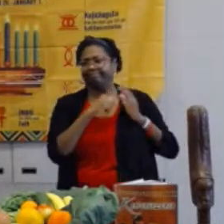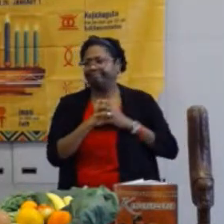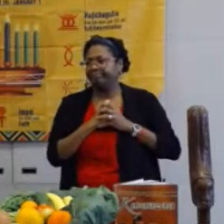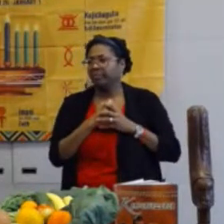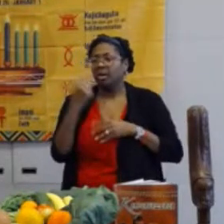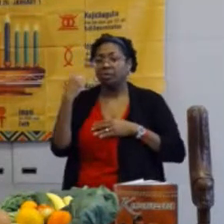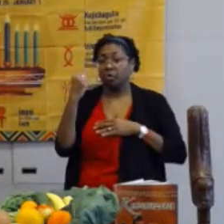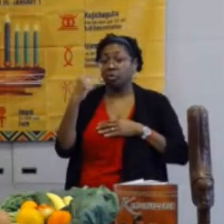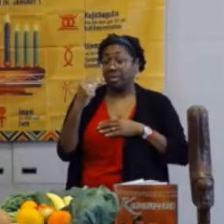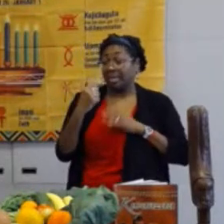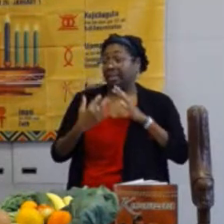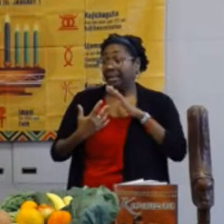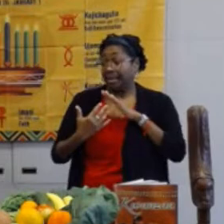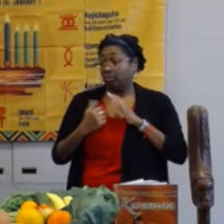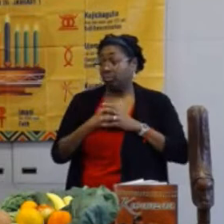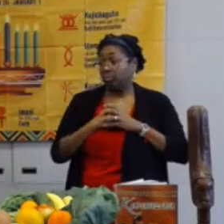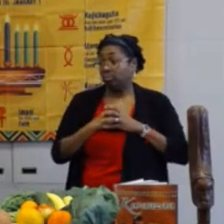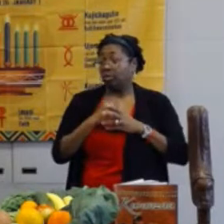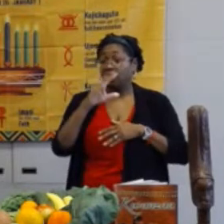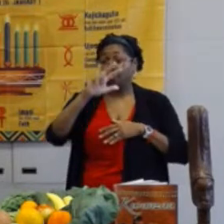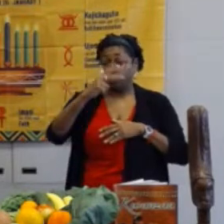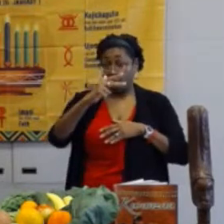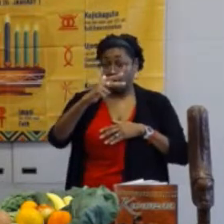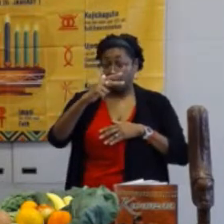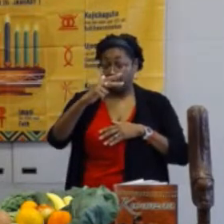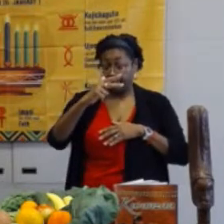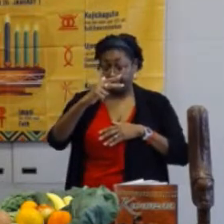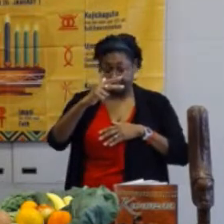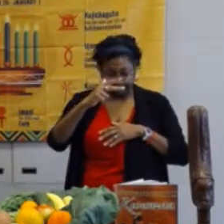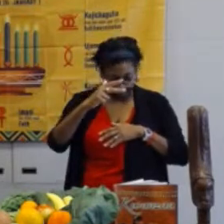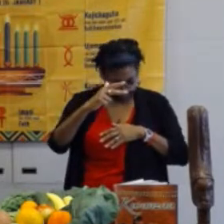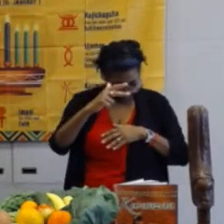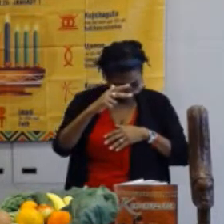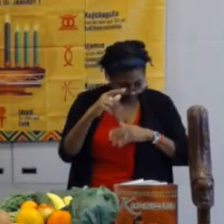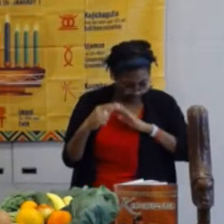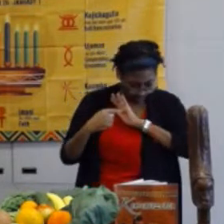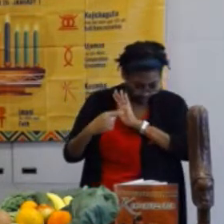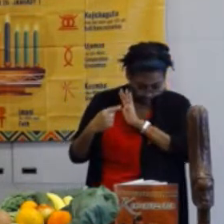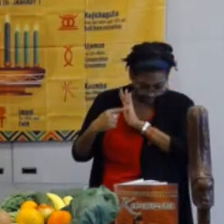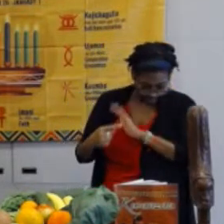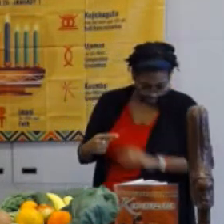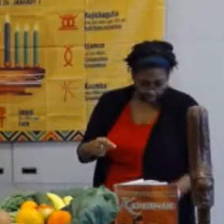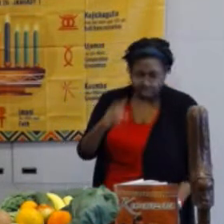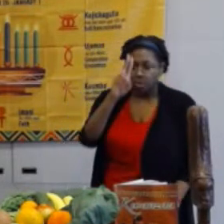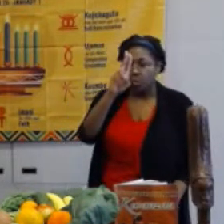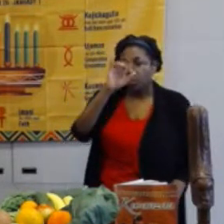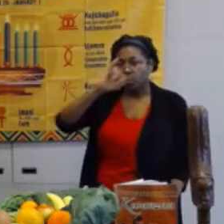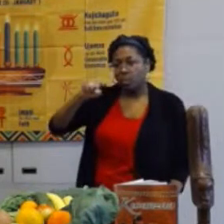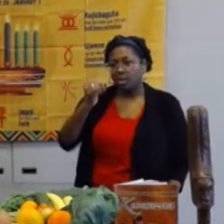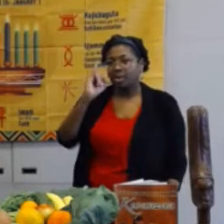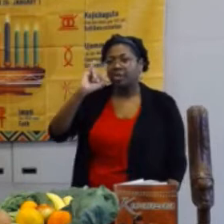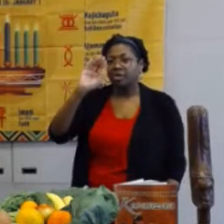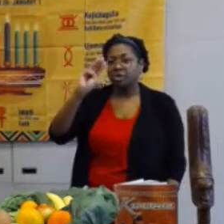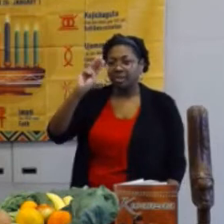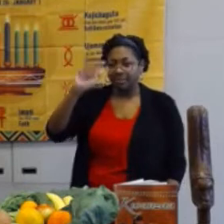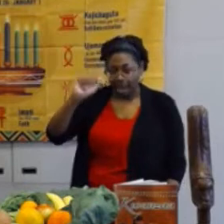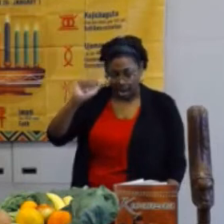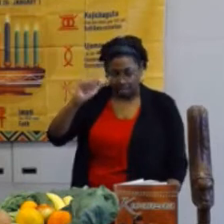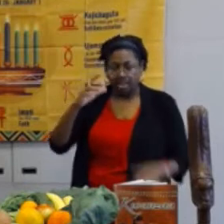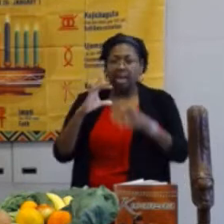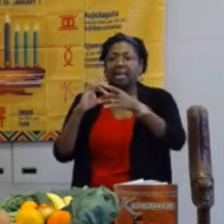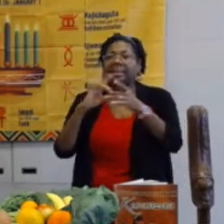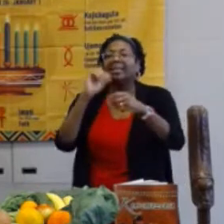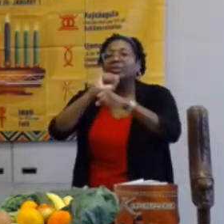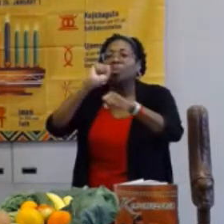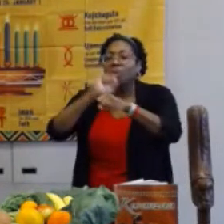The green candle, the third candle that will be lit, represents Ujima, collective